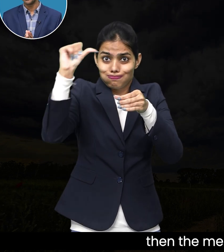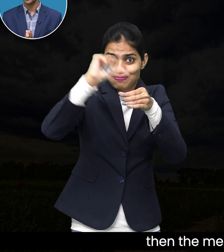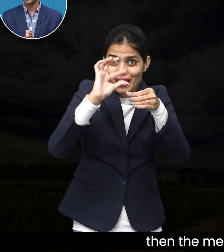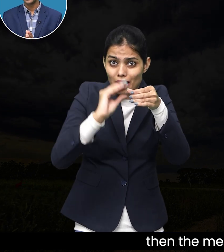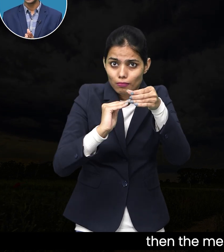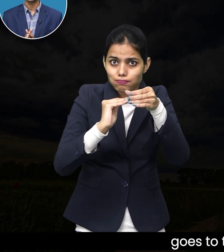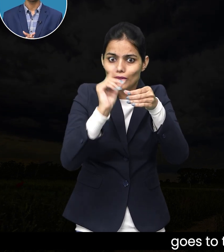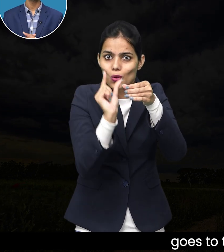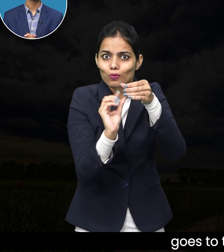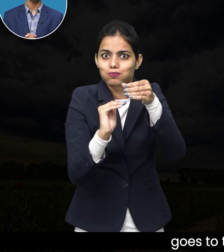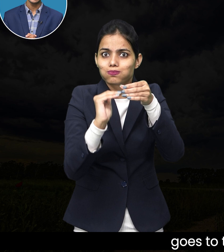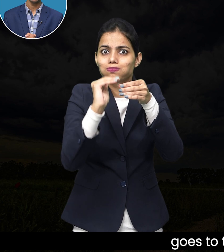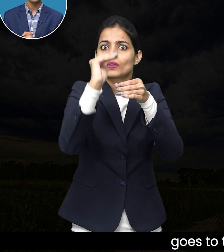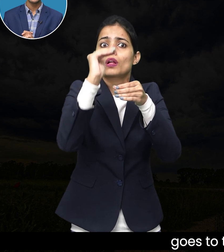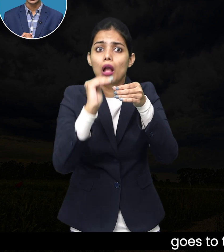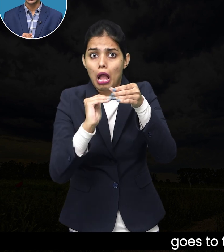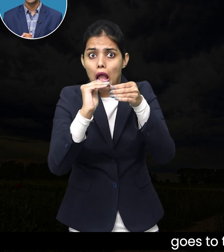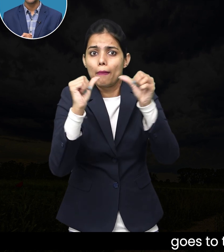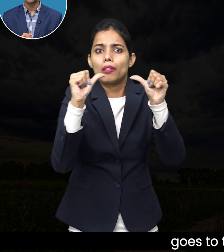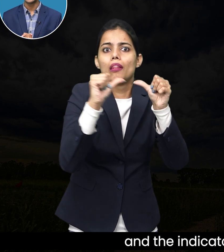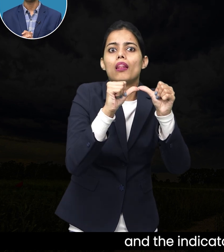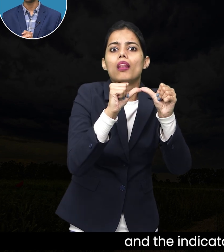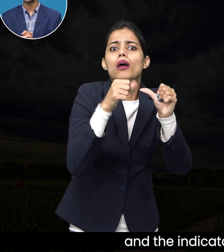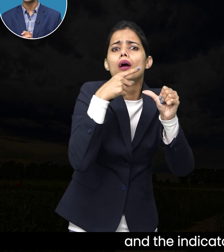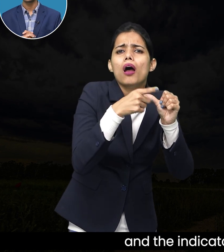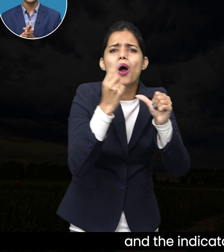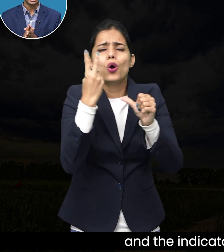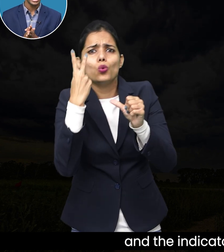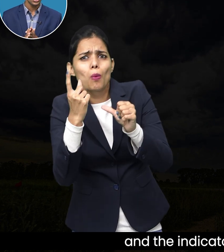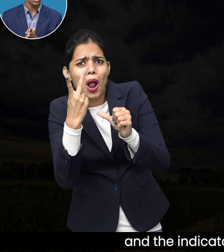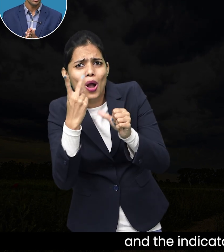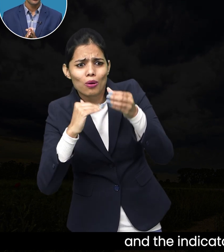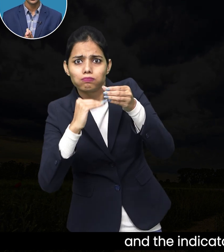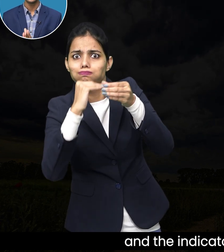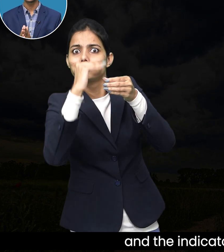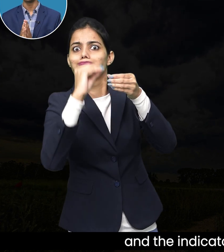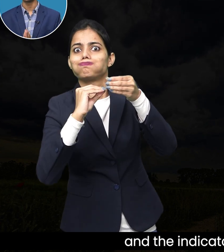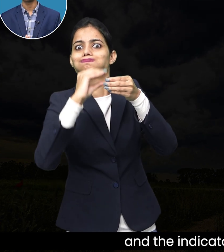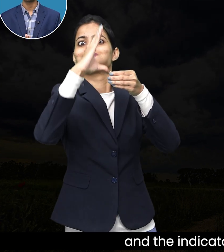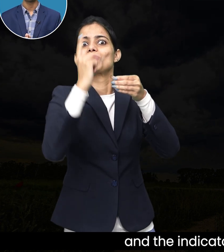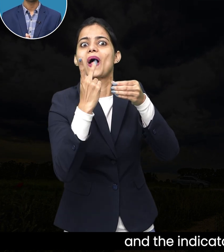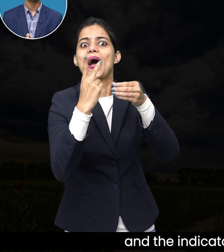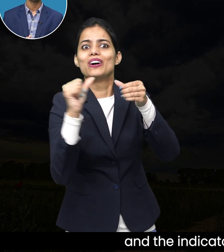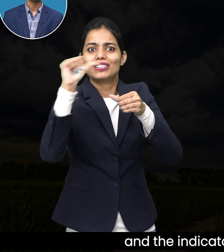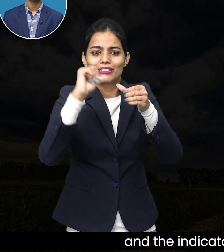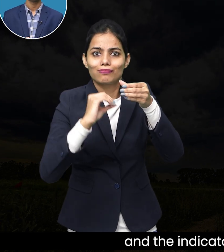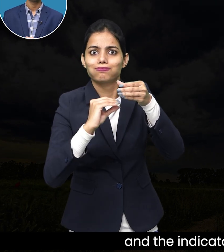tube goes to the A bulb side and the indicator I2 also moves up.